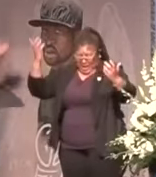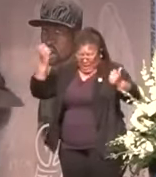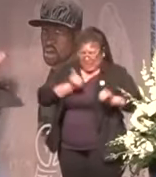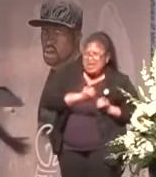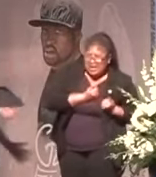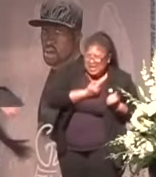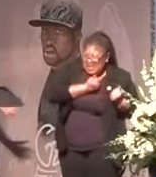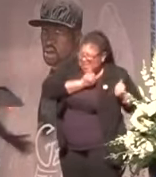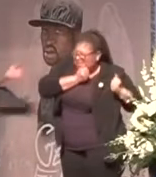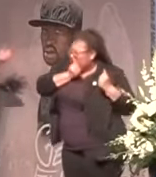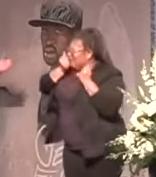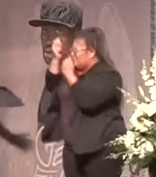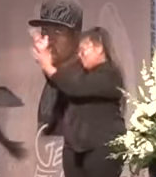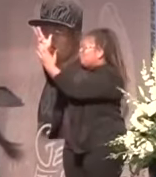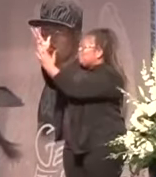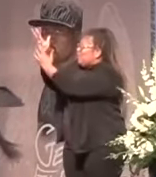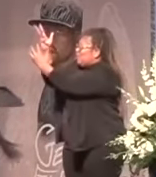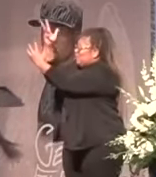I